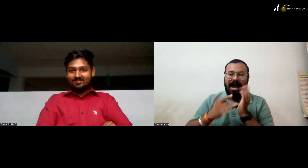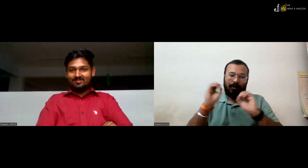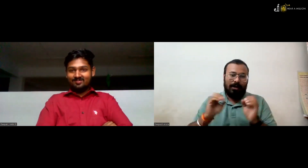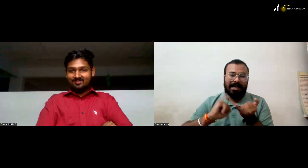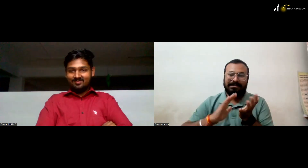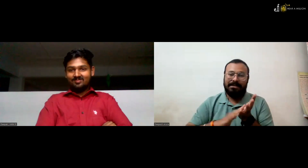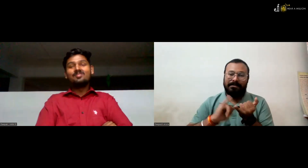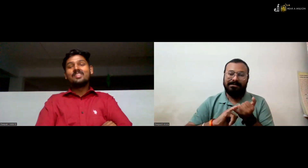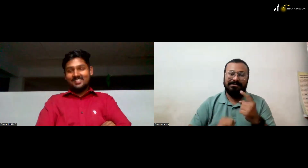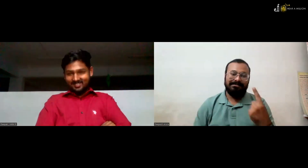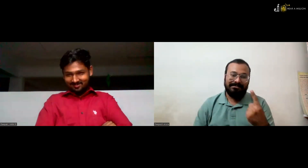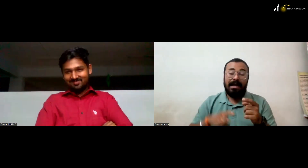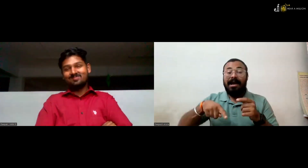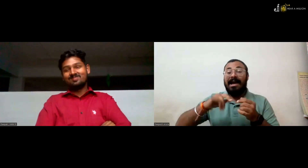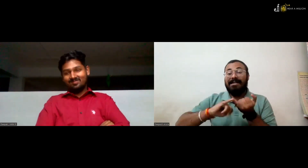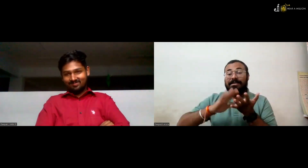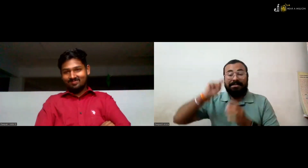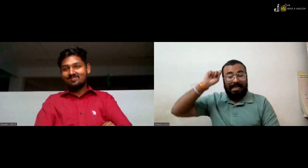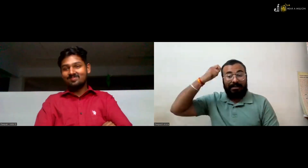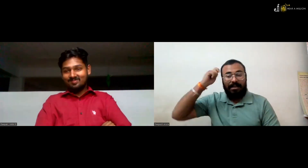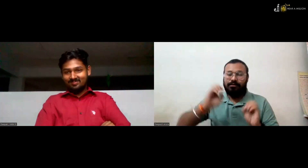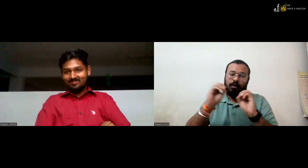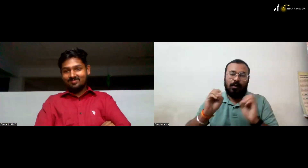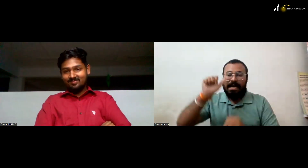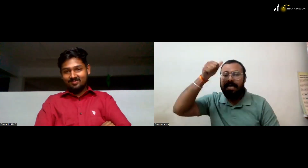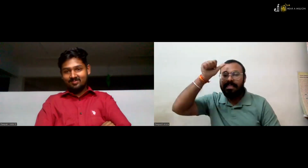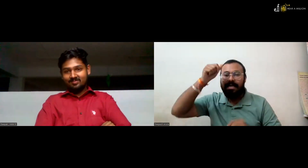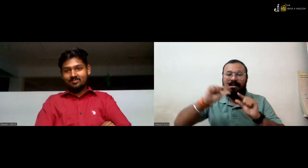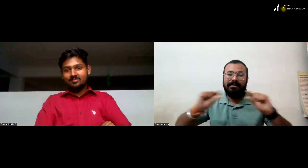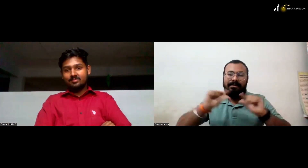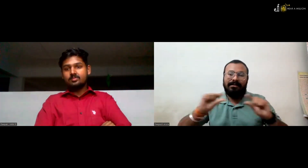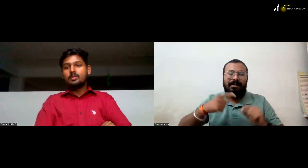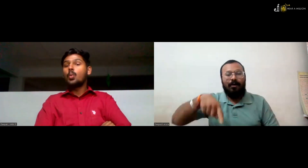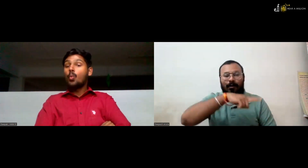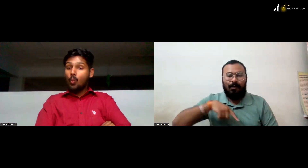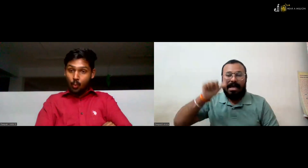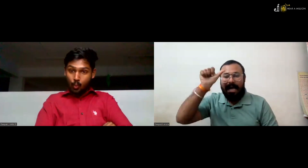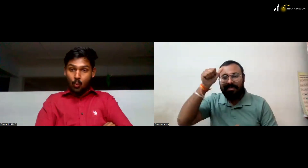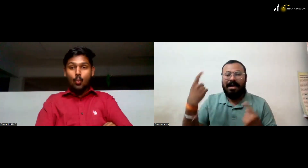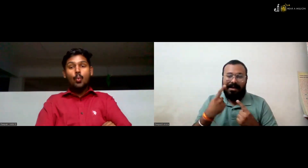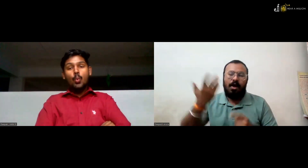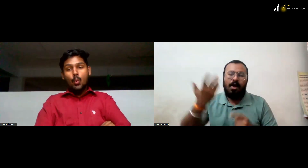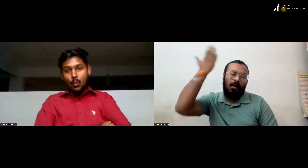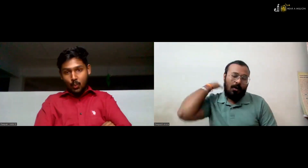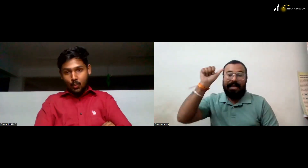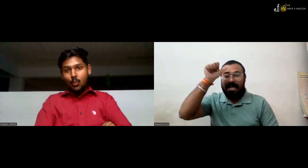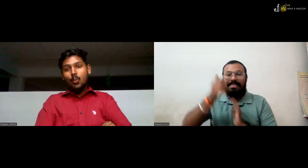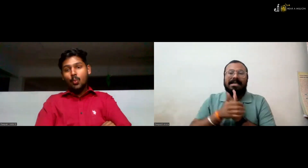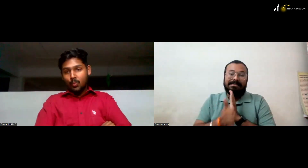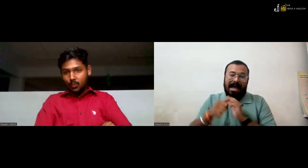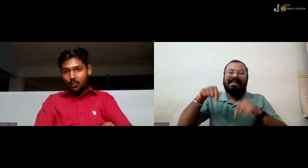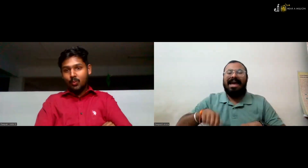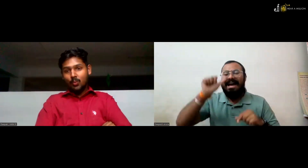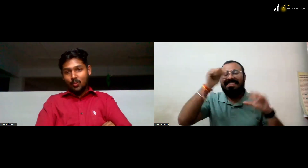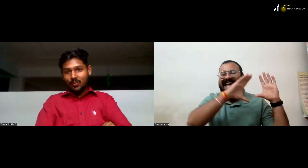shared that yes, everything, at that time we could have SMS facility, and everyone could use